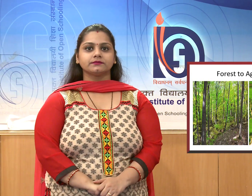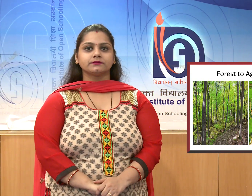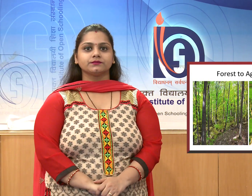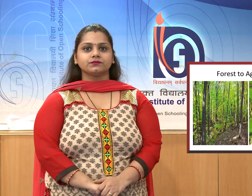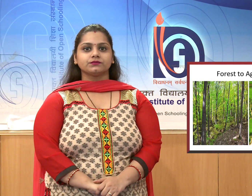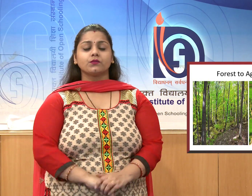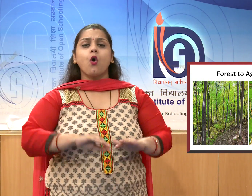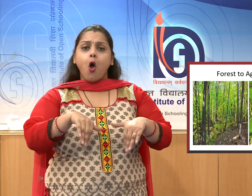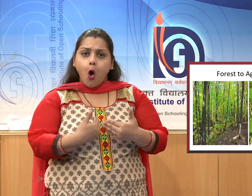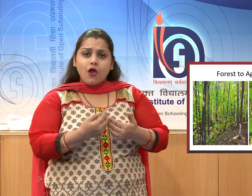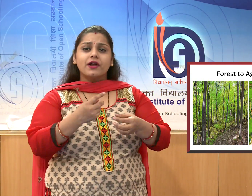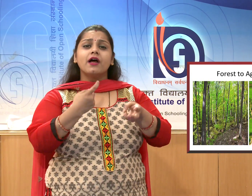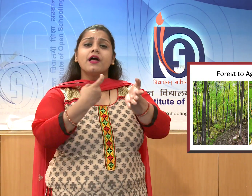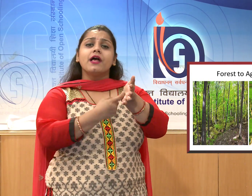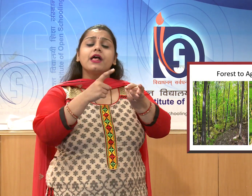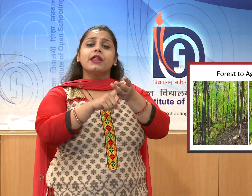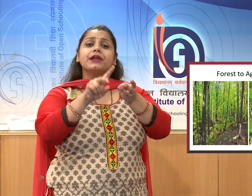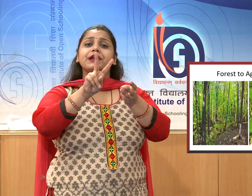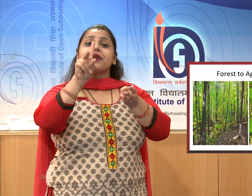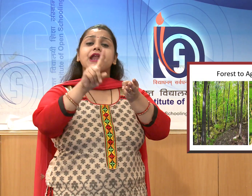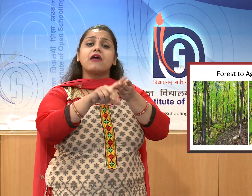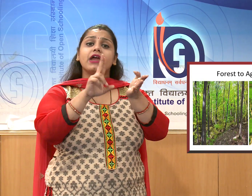And the revenue was fixed in cash terms